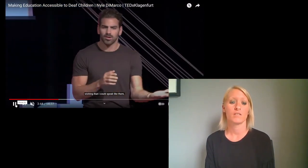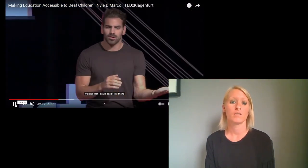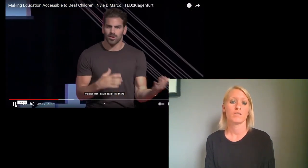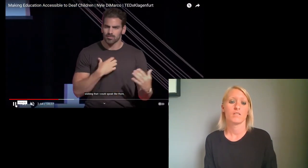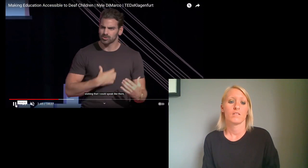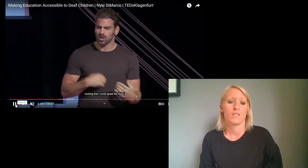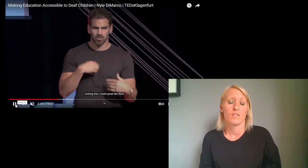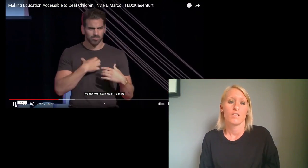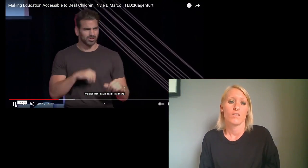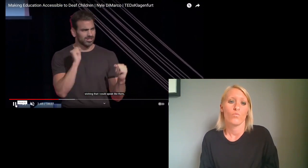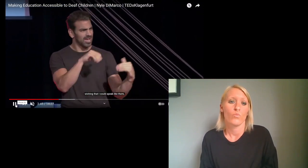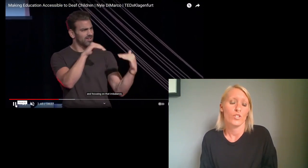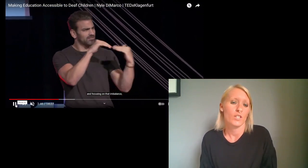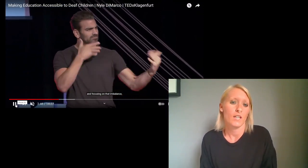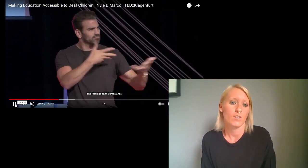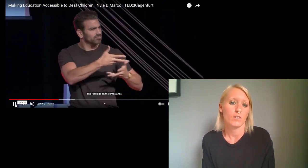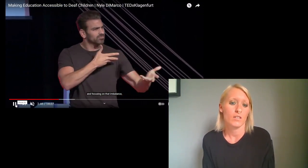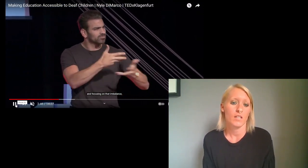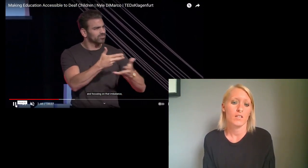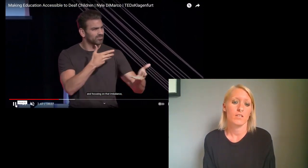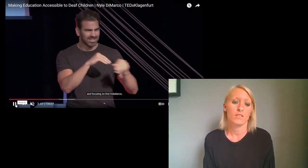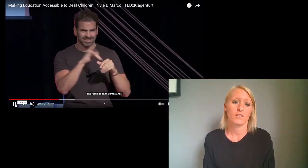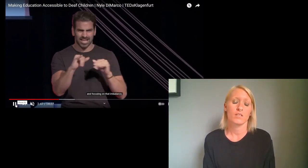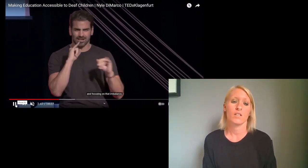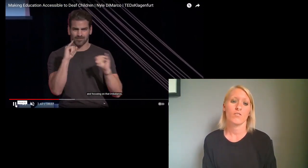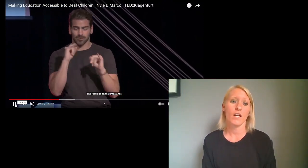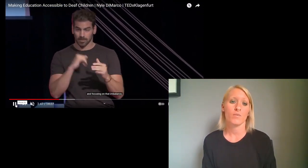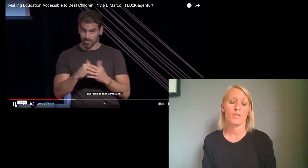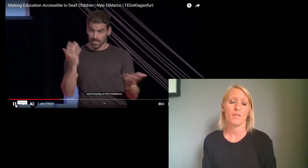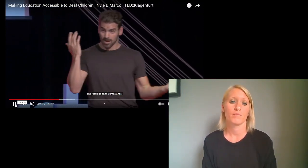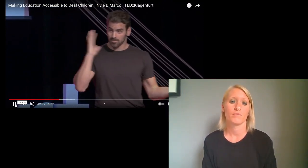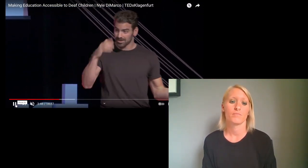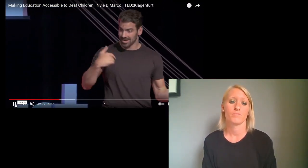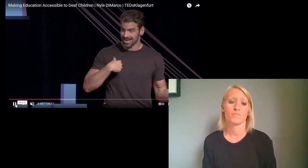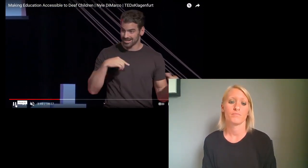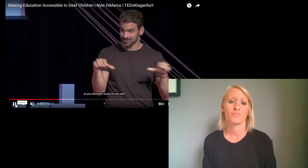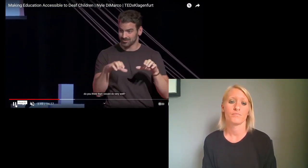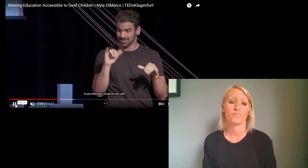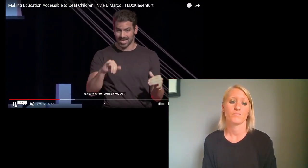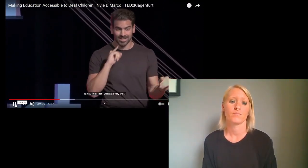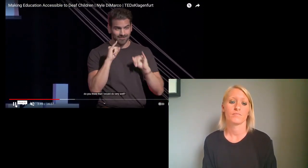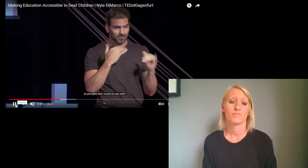meeting wishing I could interact with them.